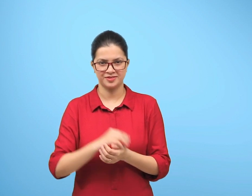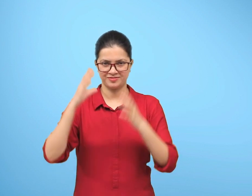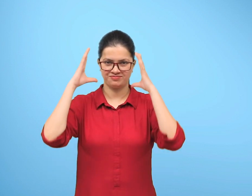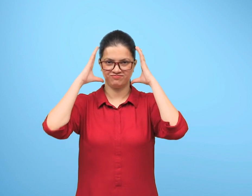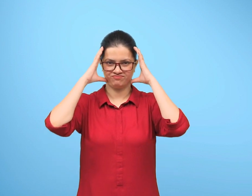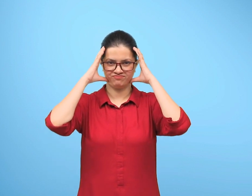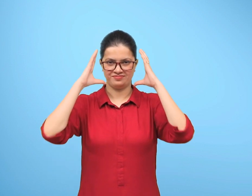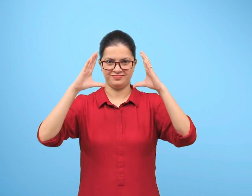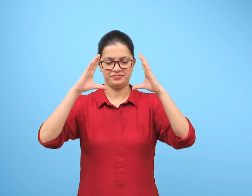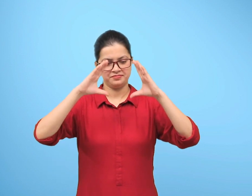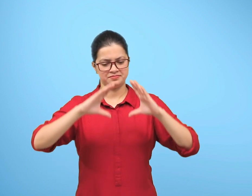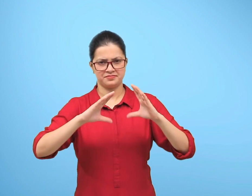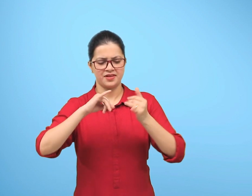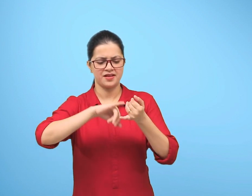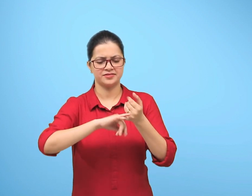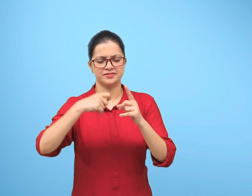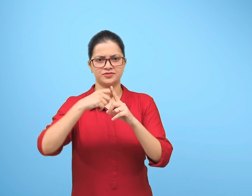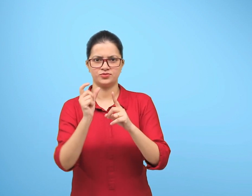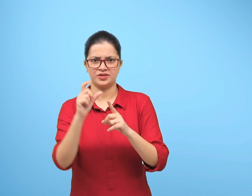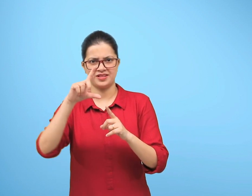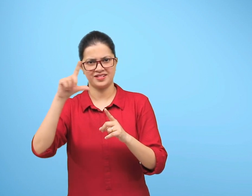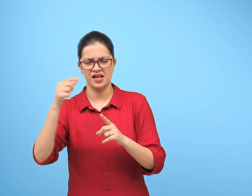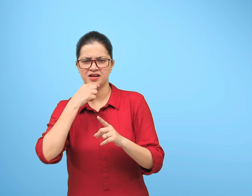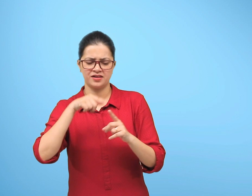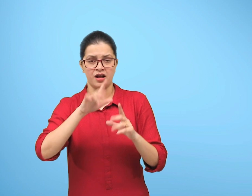Which of the skull bones are movable?